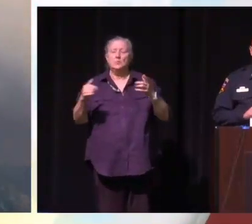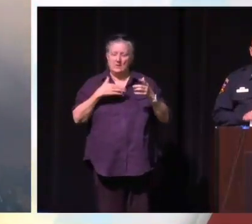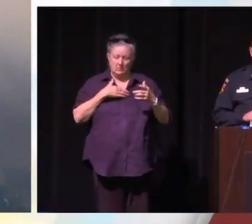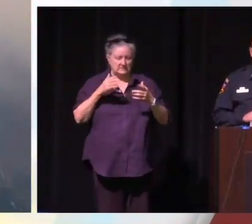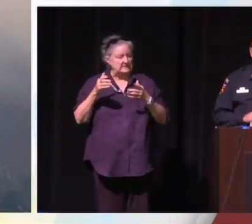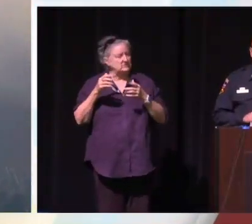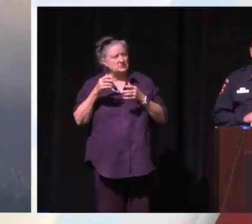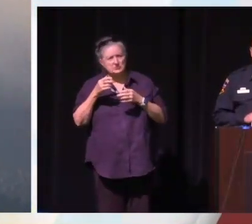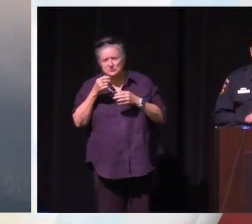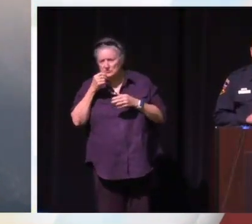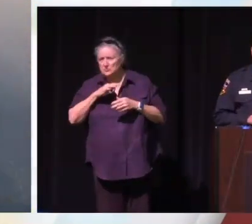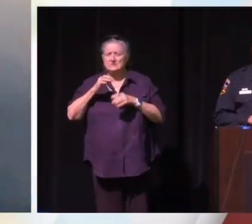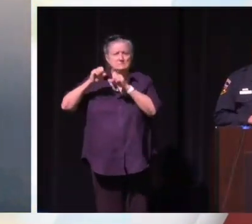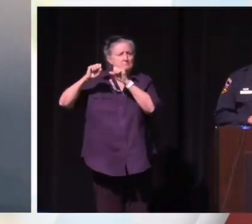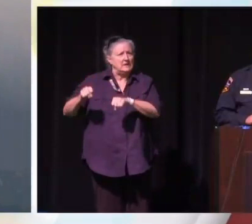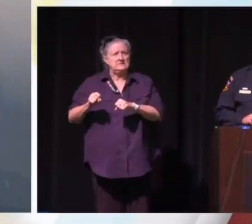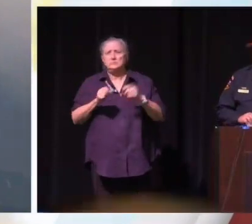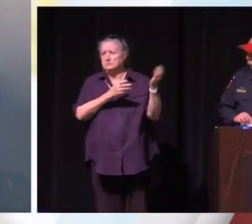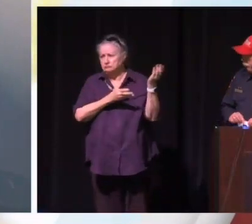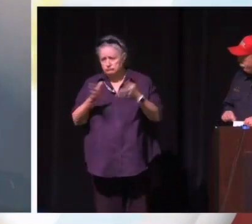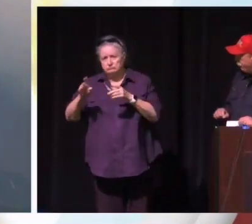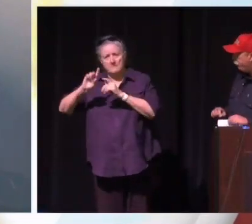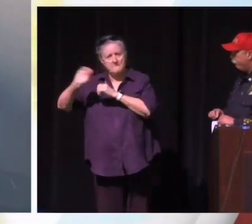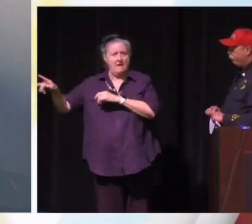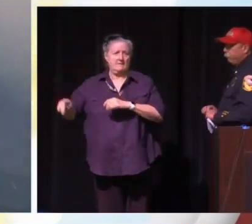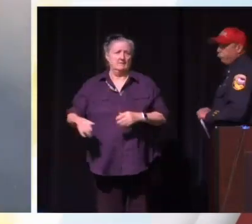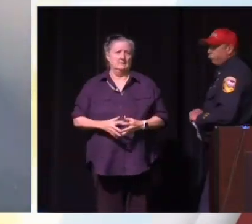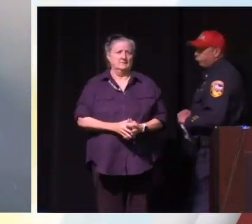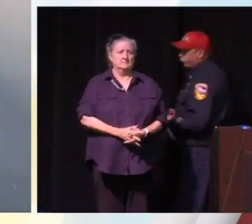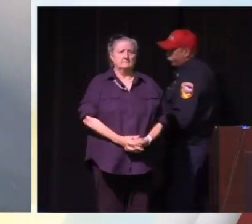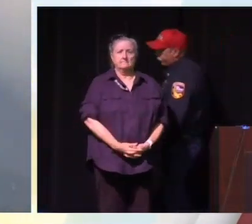soon as we can guarantee it's safe for you. Thank you.